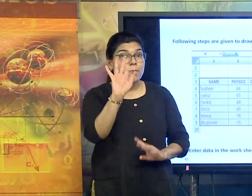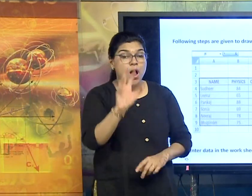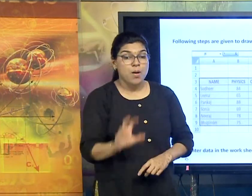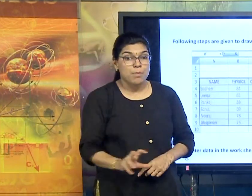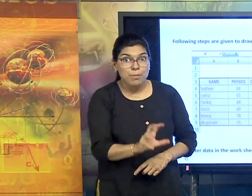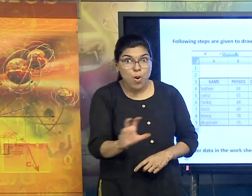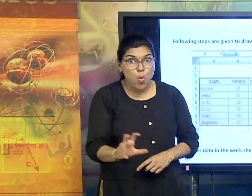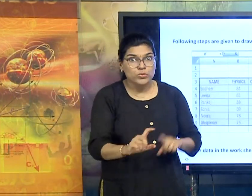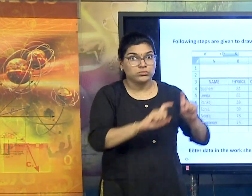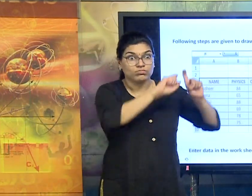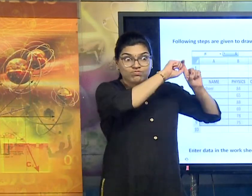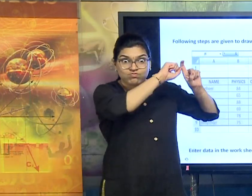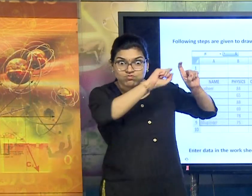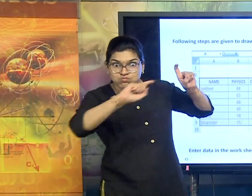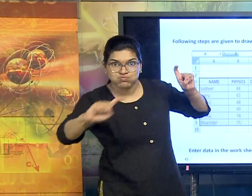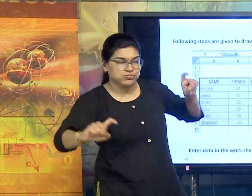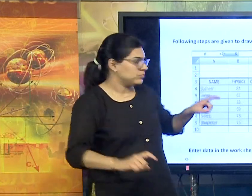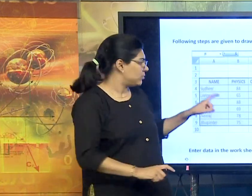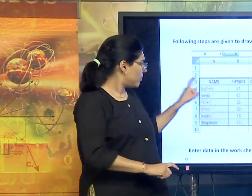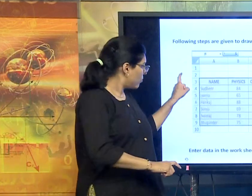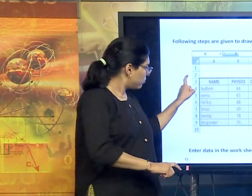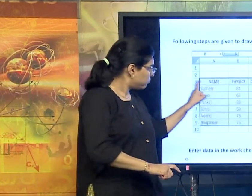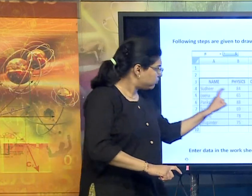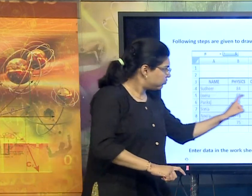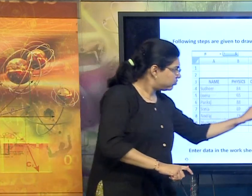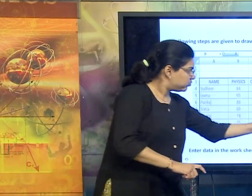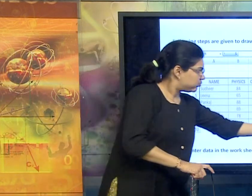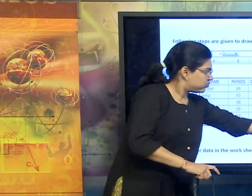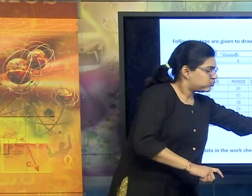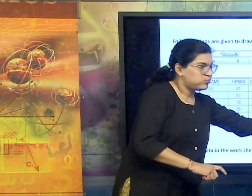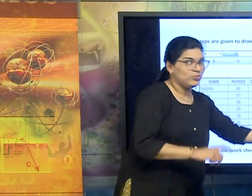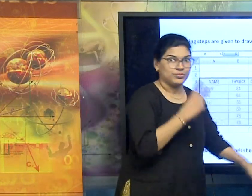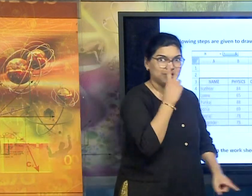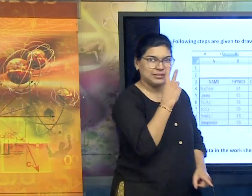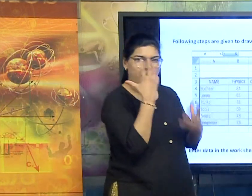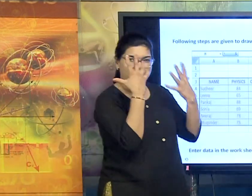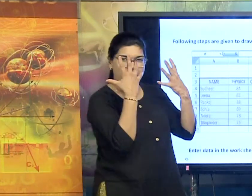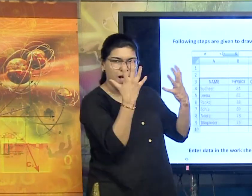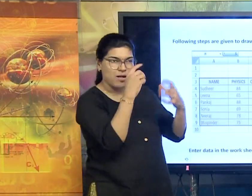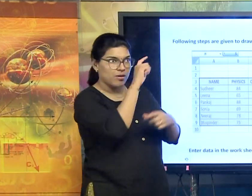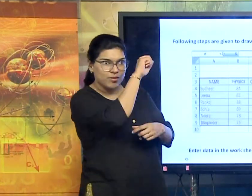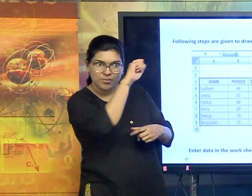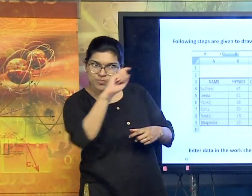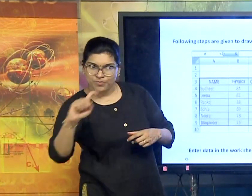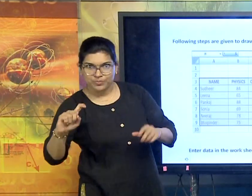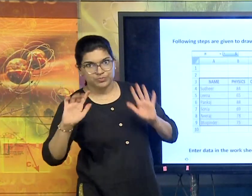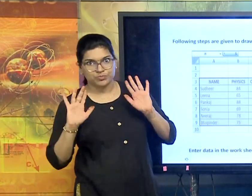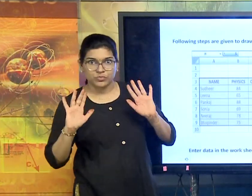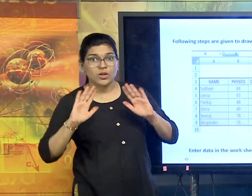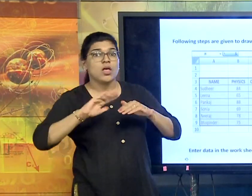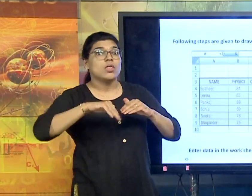with the subject's name and the marks on that column, and then